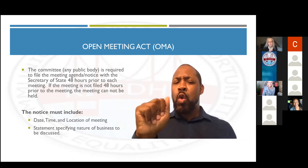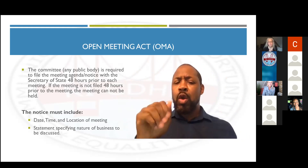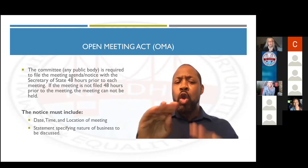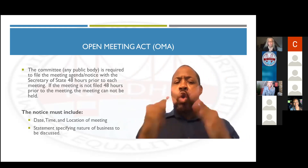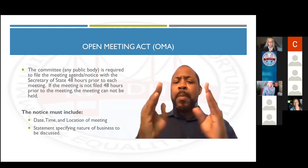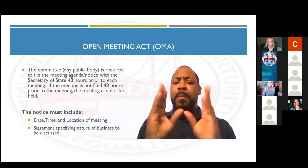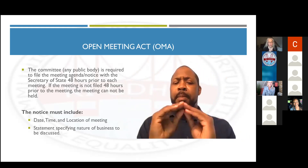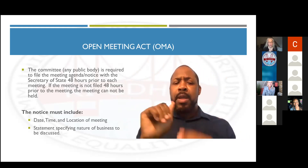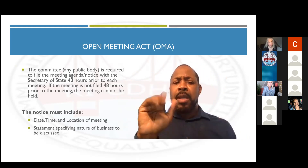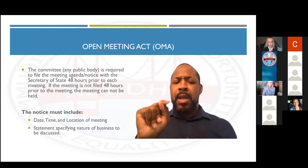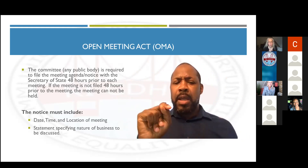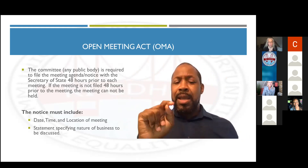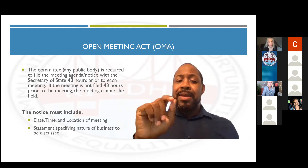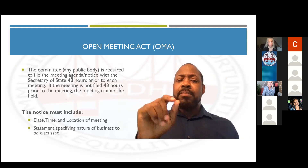The Open Meeting Act, OMA.